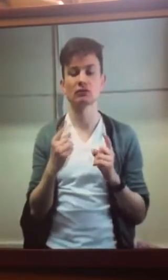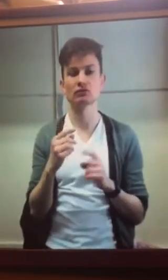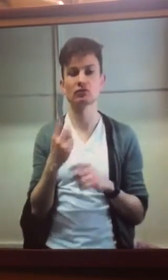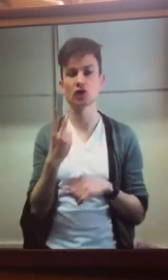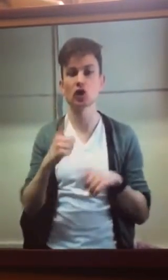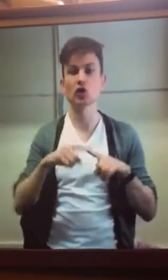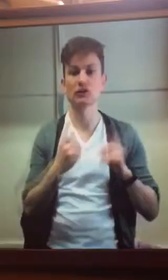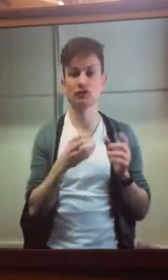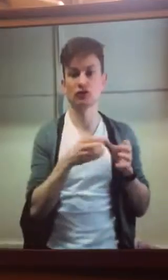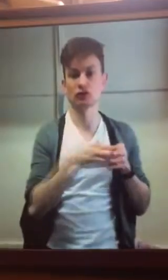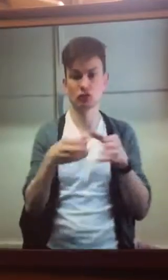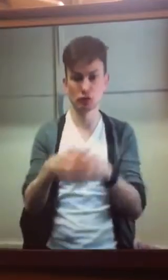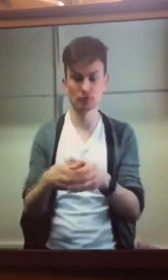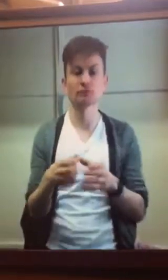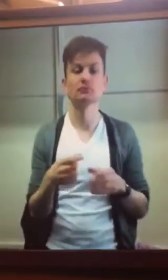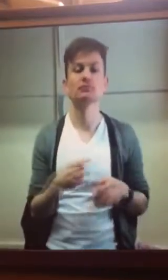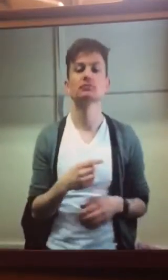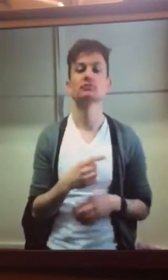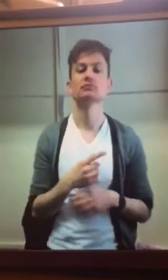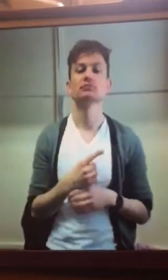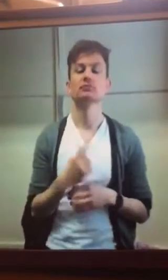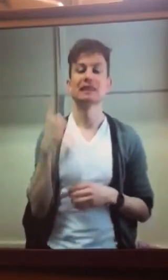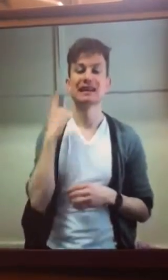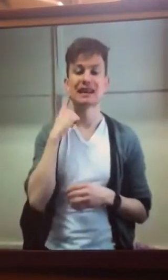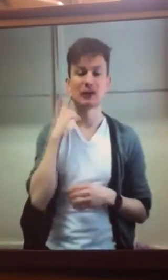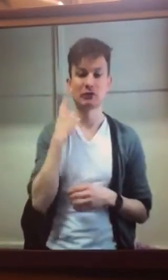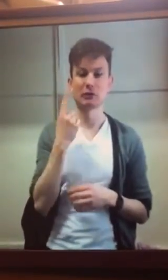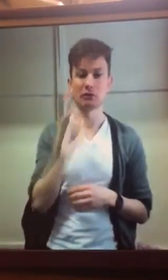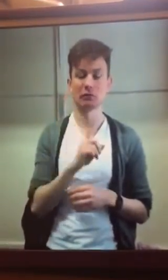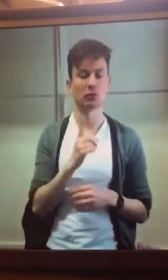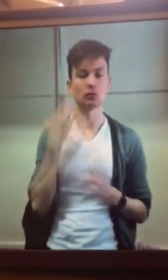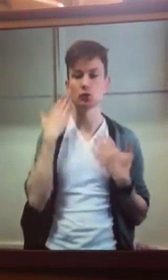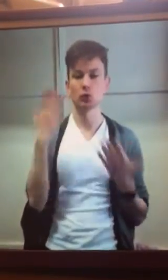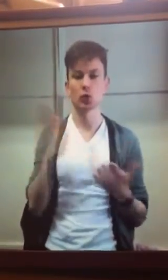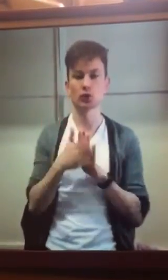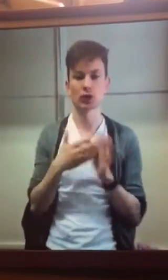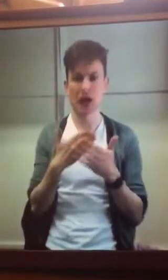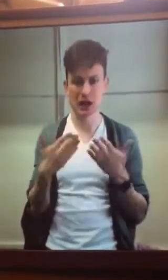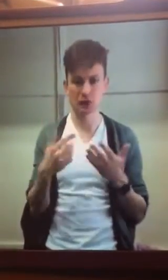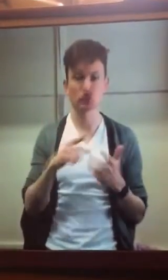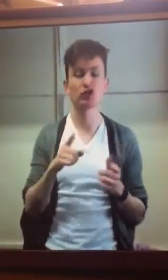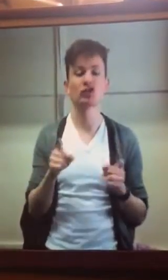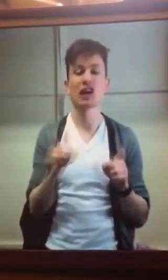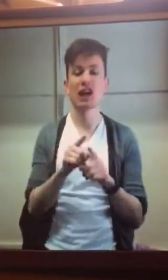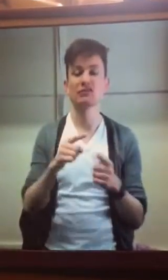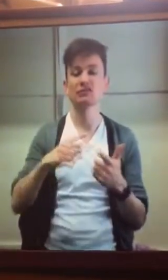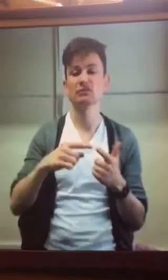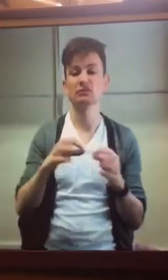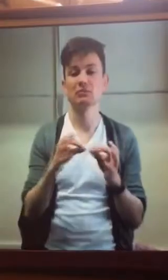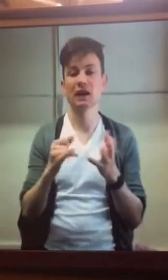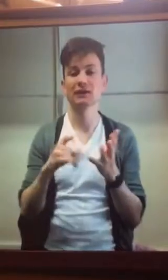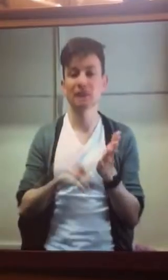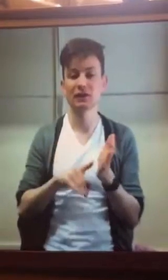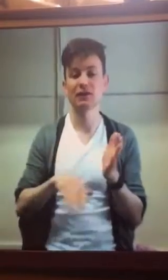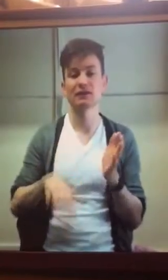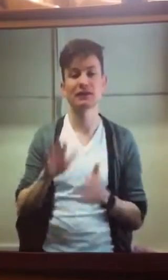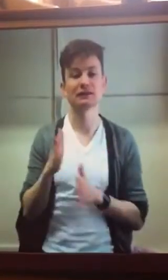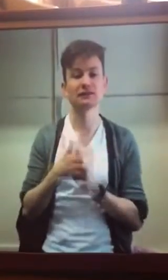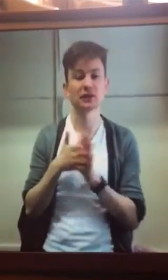And within my study, I'm looking at two different groups of people. So the first group is hearing people that don't